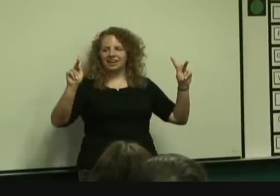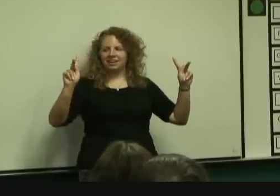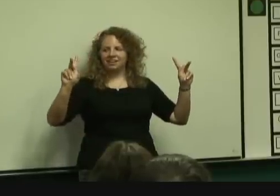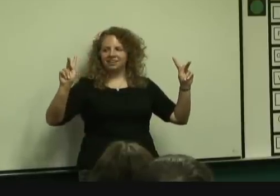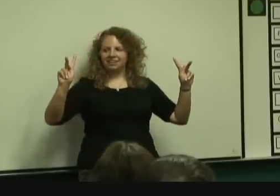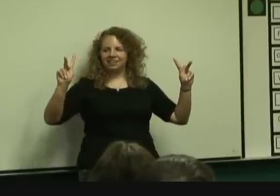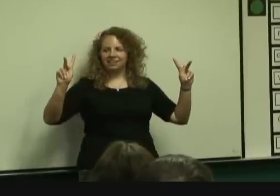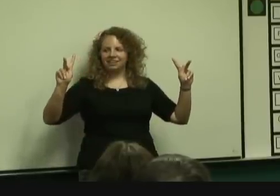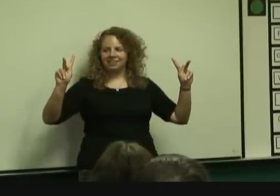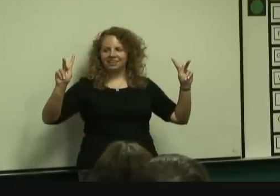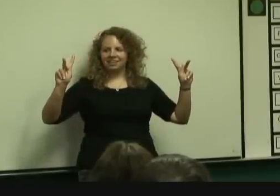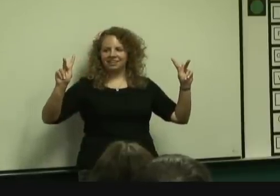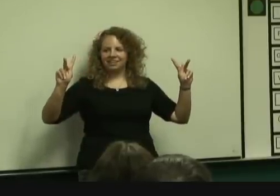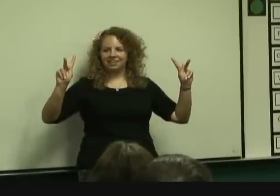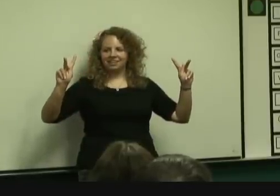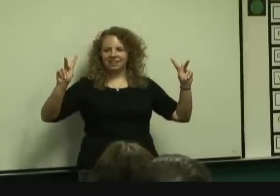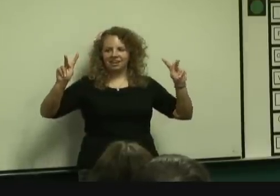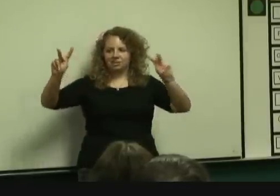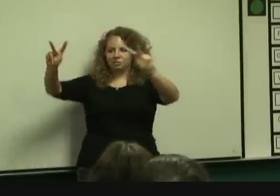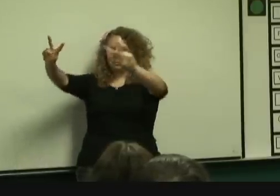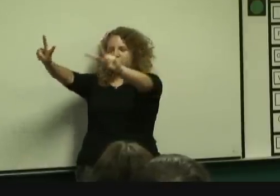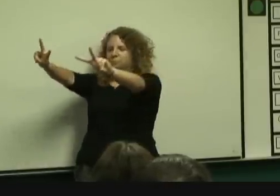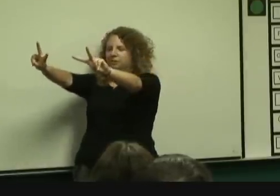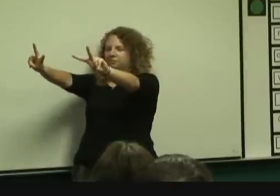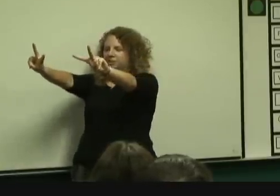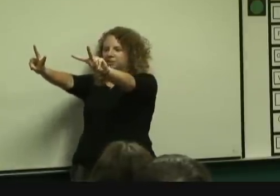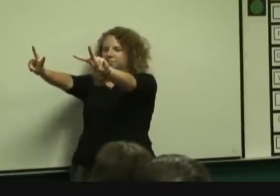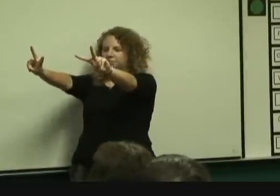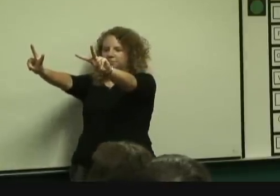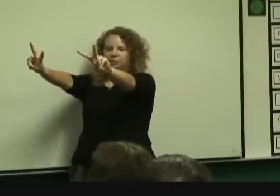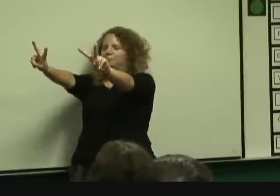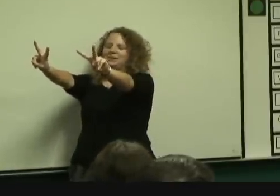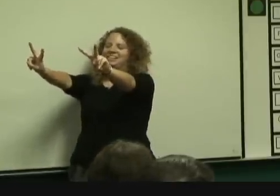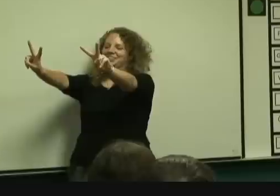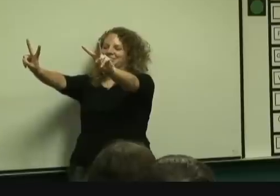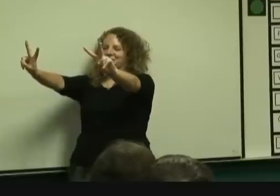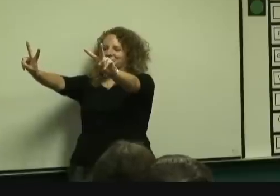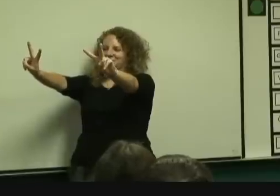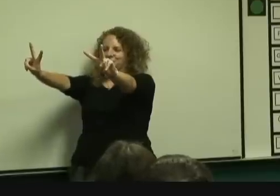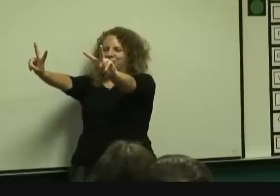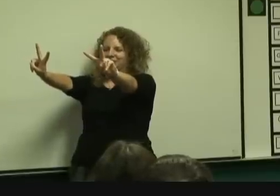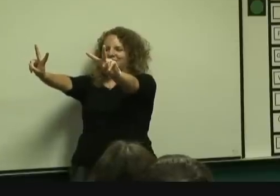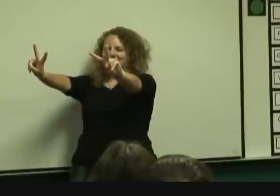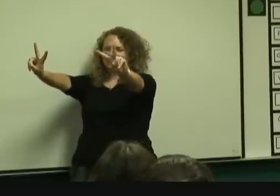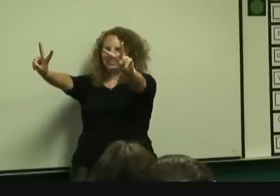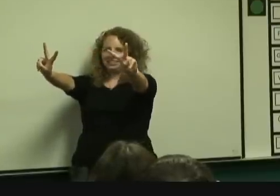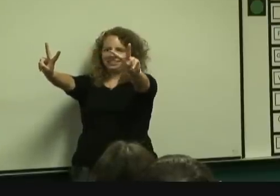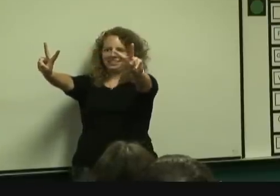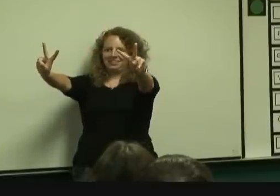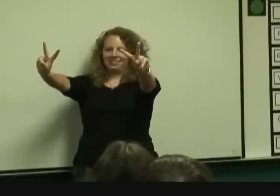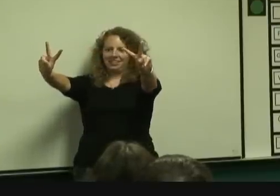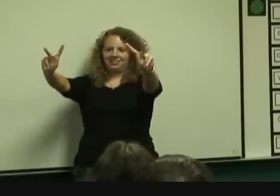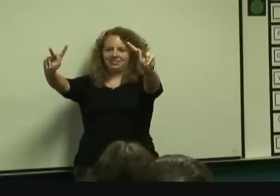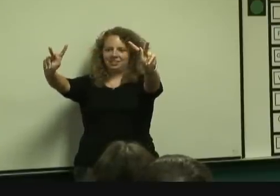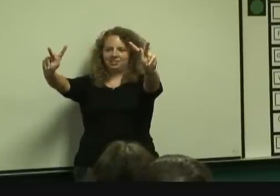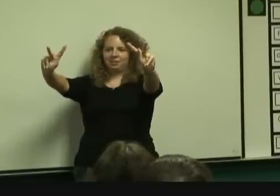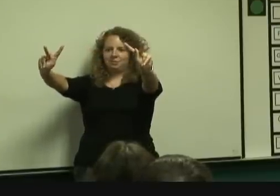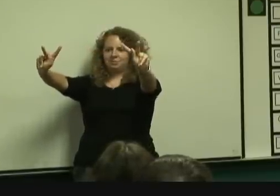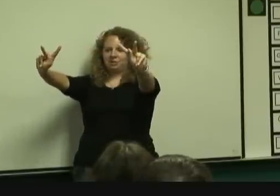K. Got it? So remember, your bunny fingers up, your bunny ears up, two fingers, and stick your thumb in the middle.